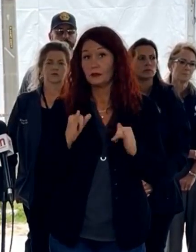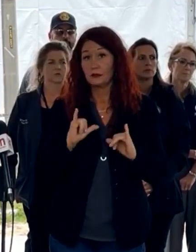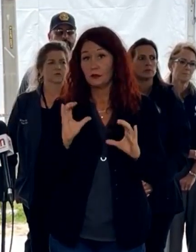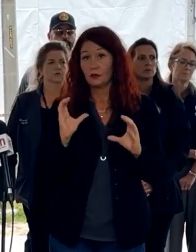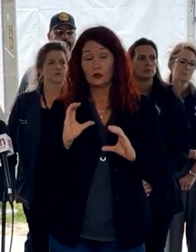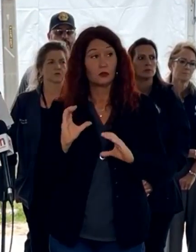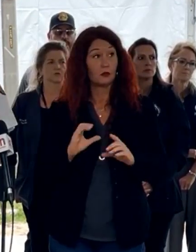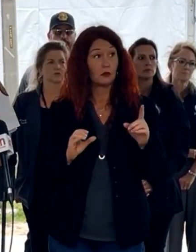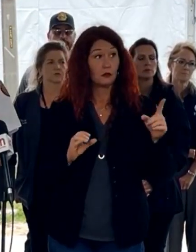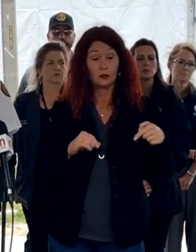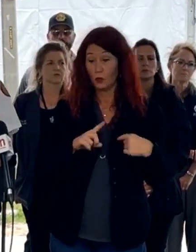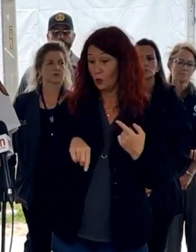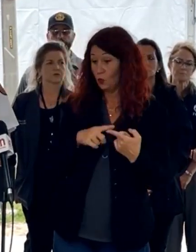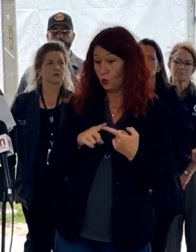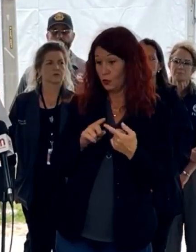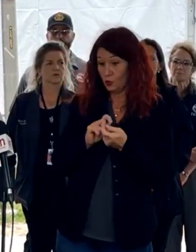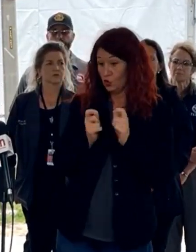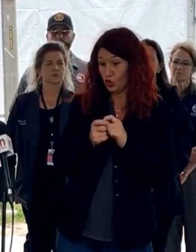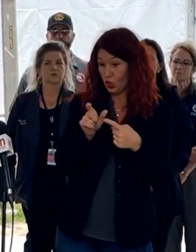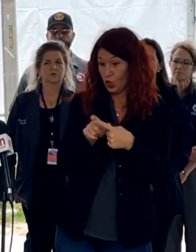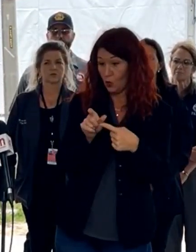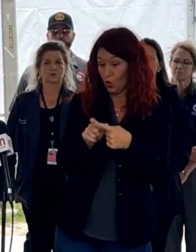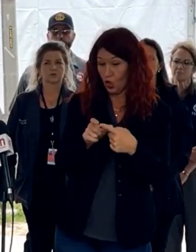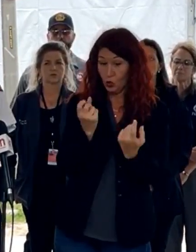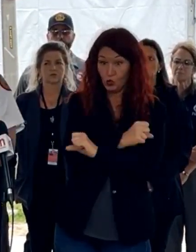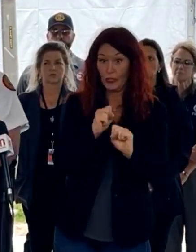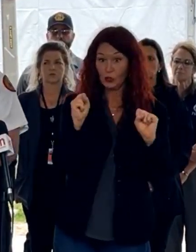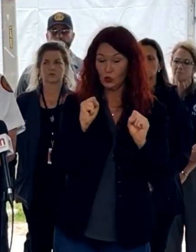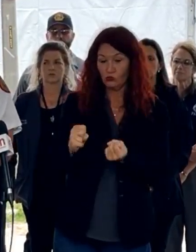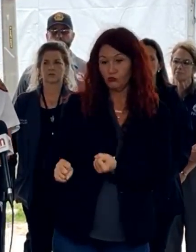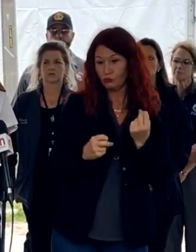this be changed over to a recovery